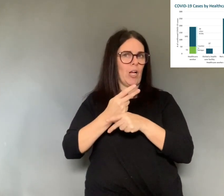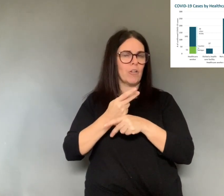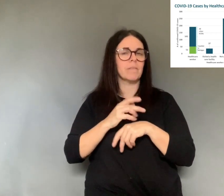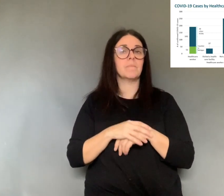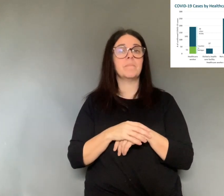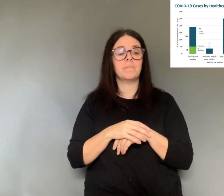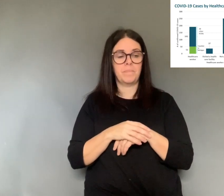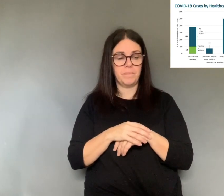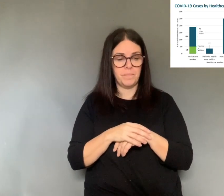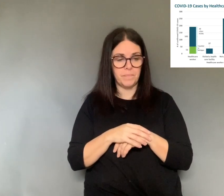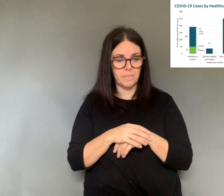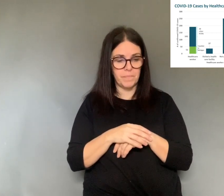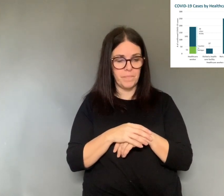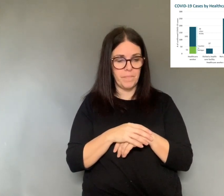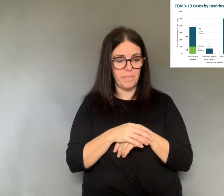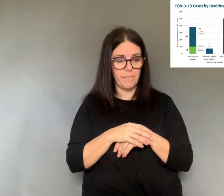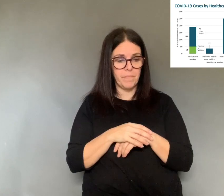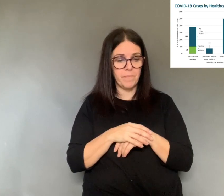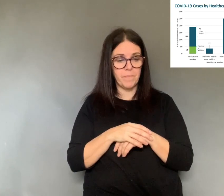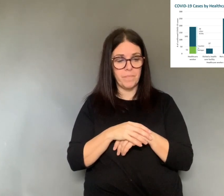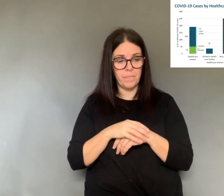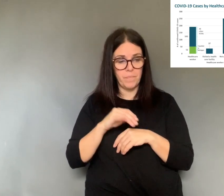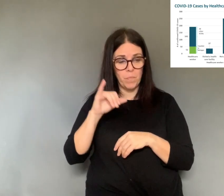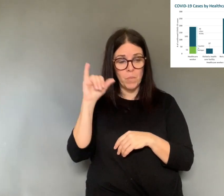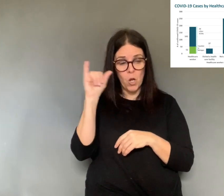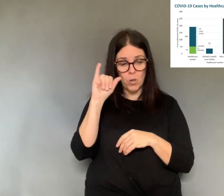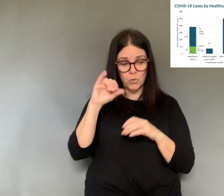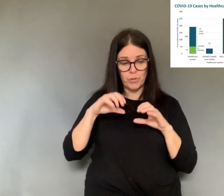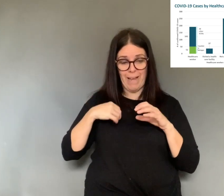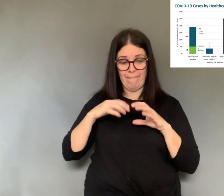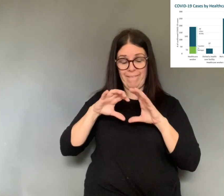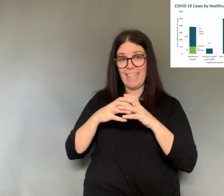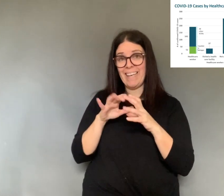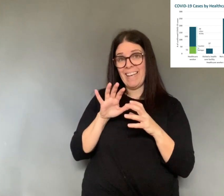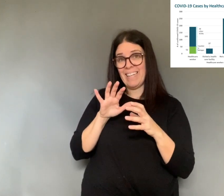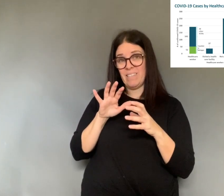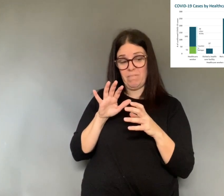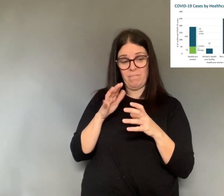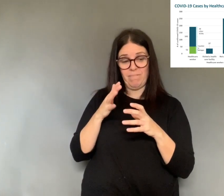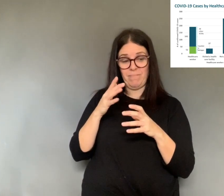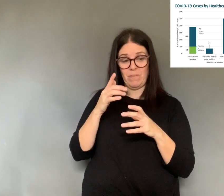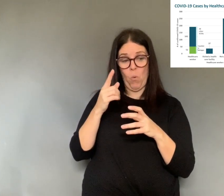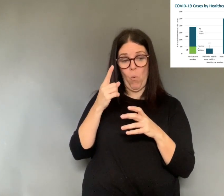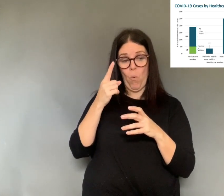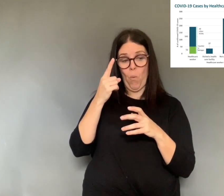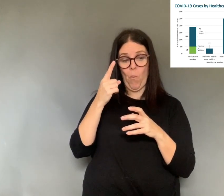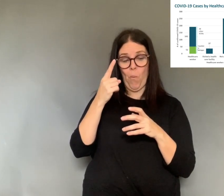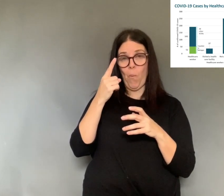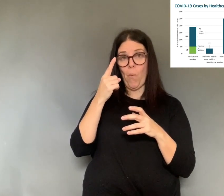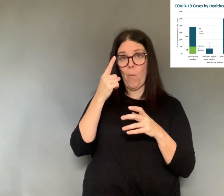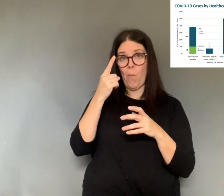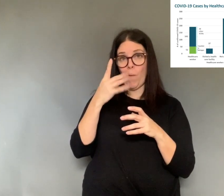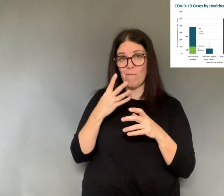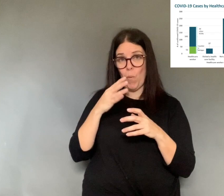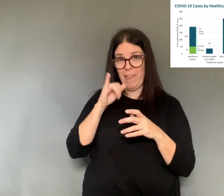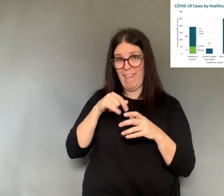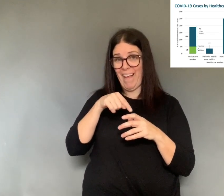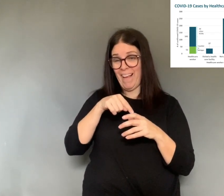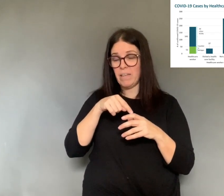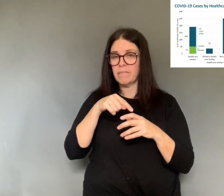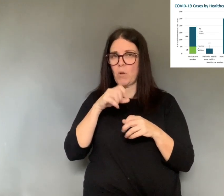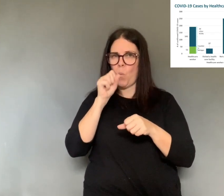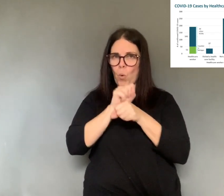are travel to Michigan, which could mean that they are healthcare worker who are working in the Michigan area. Around 6%